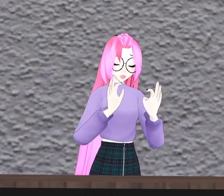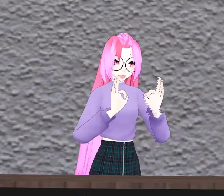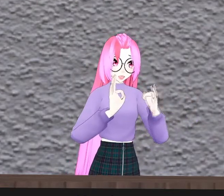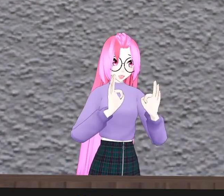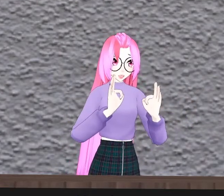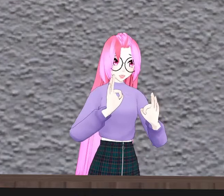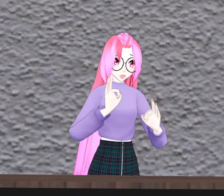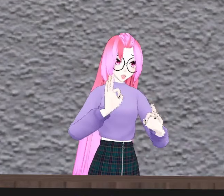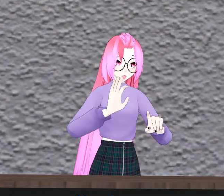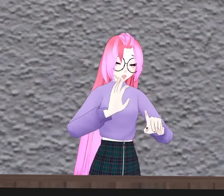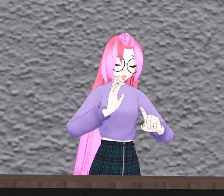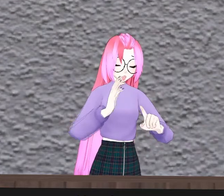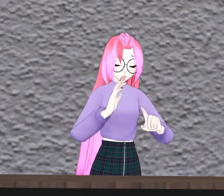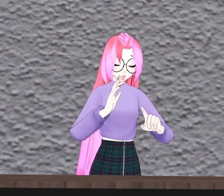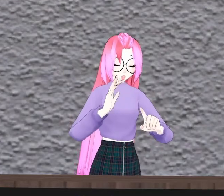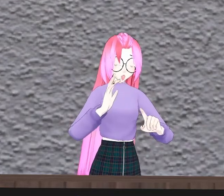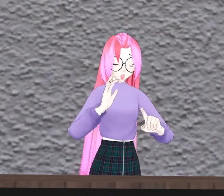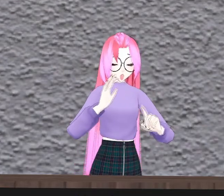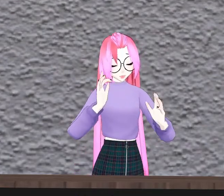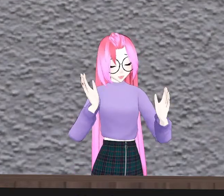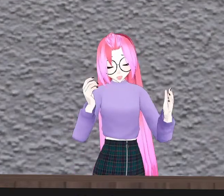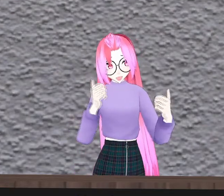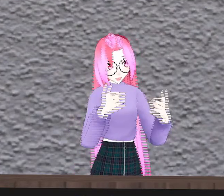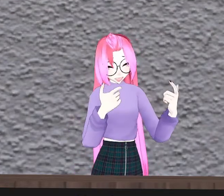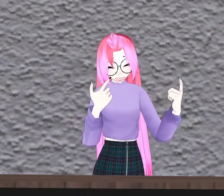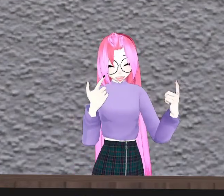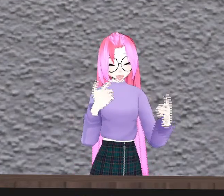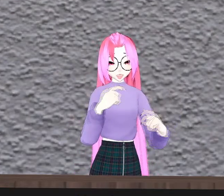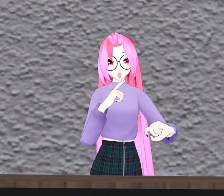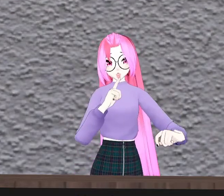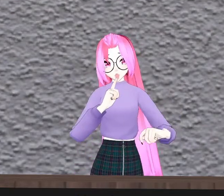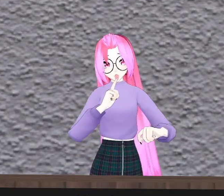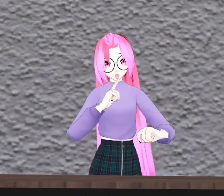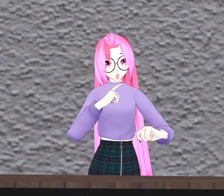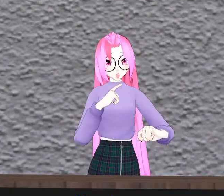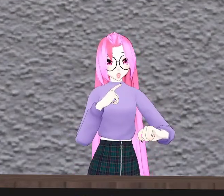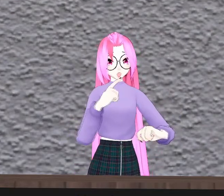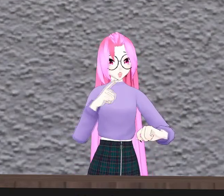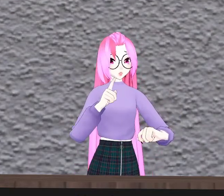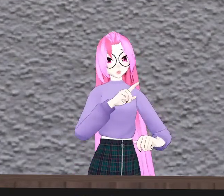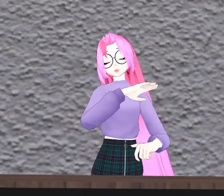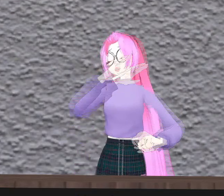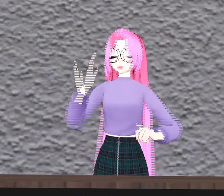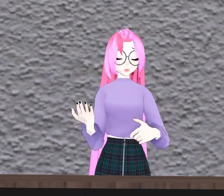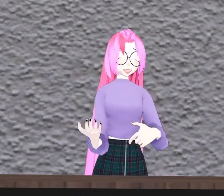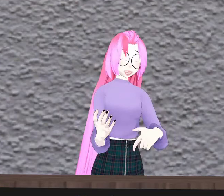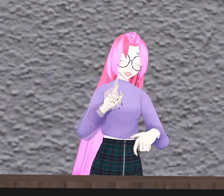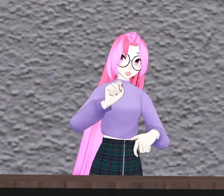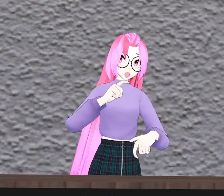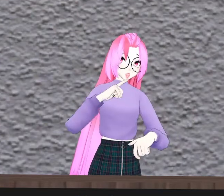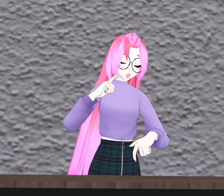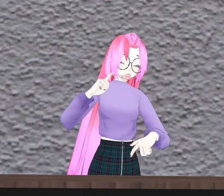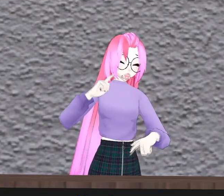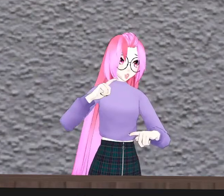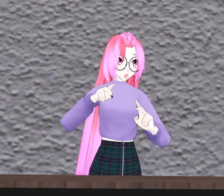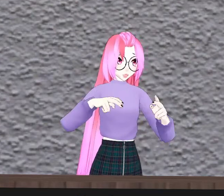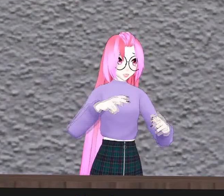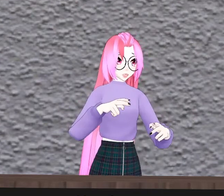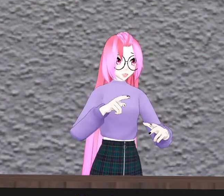in the interpreter like community with like meetups that I was at, where they say, never ask a deaf person